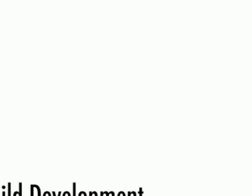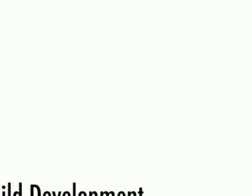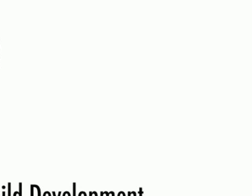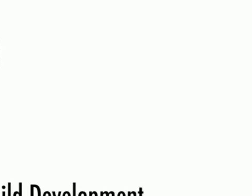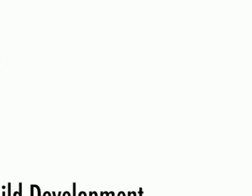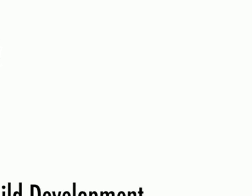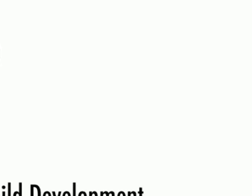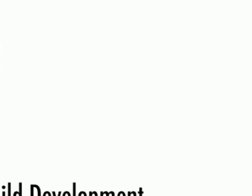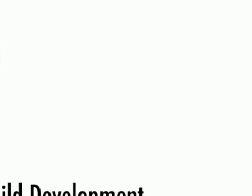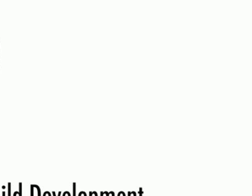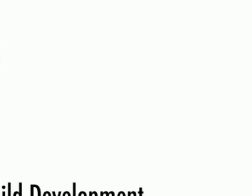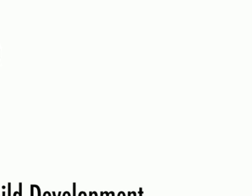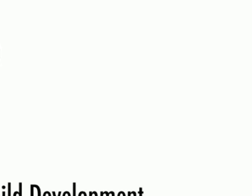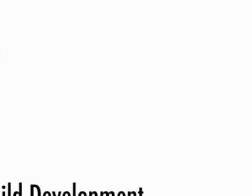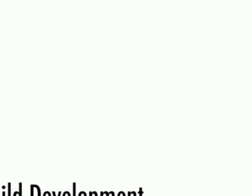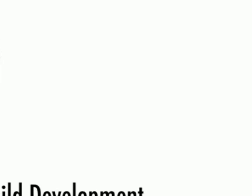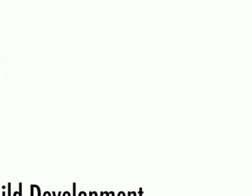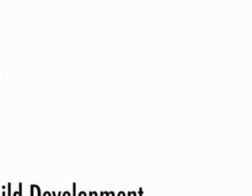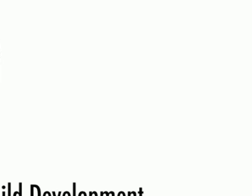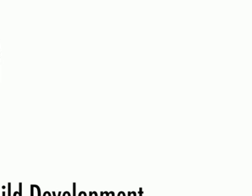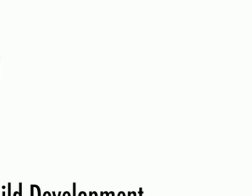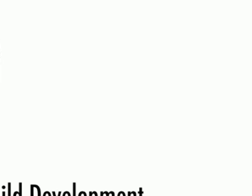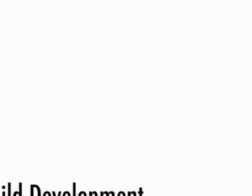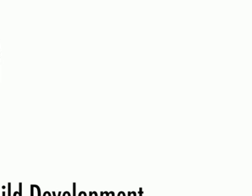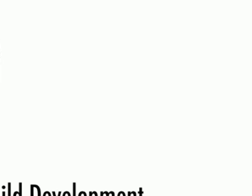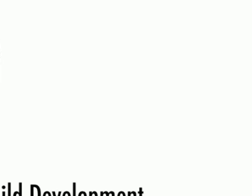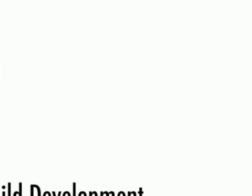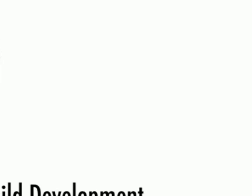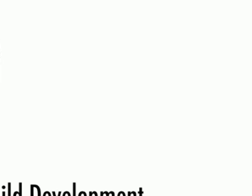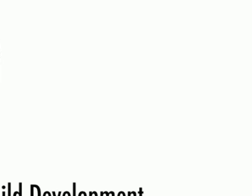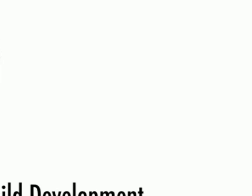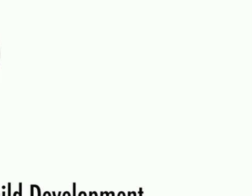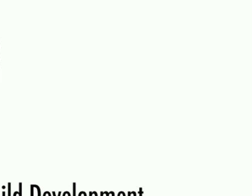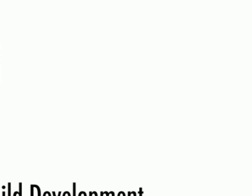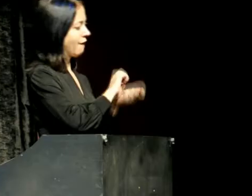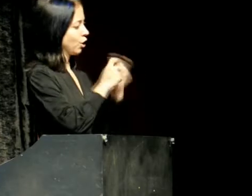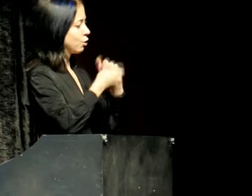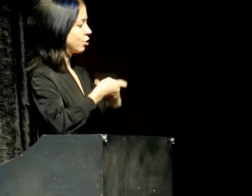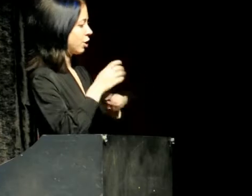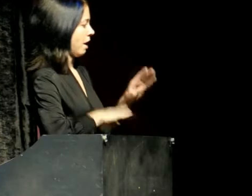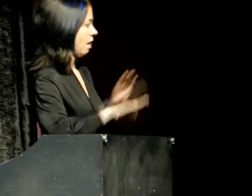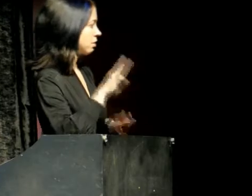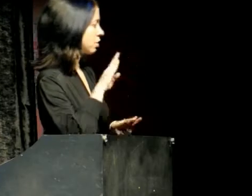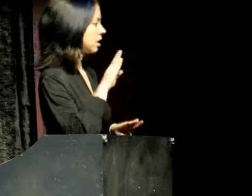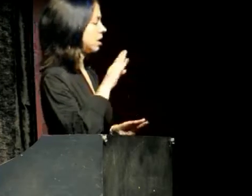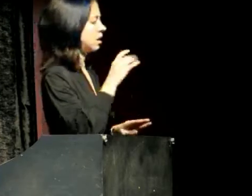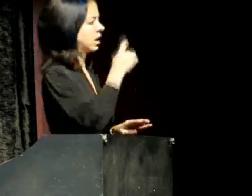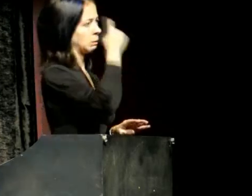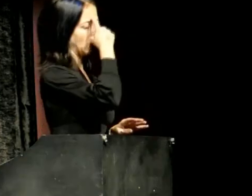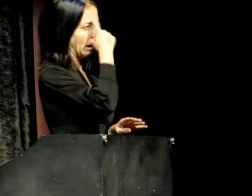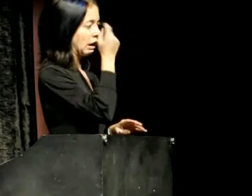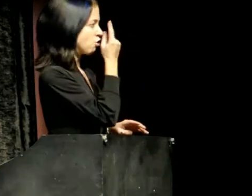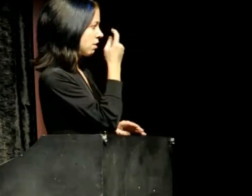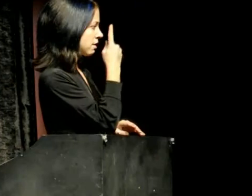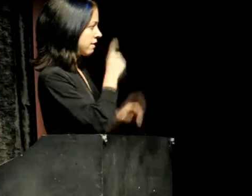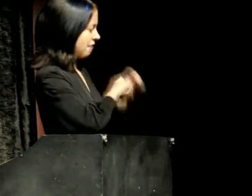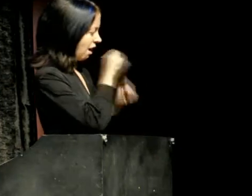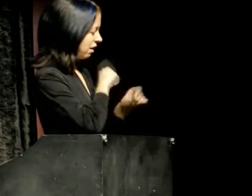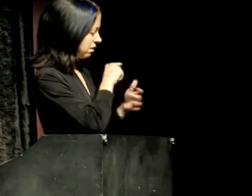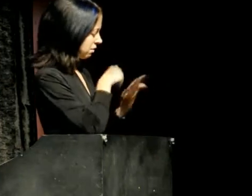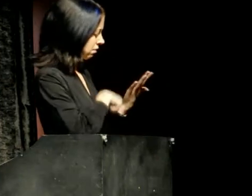different branches of science: child development, evolutionary biology, brain and cognitive sciences, and